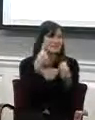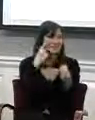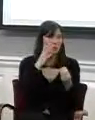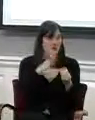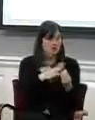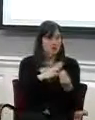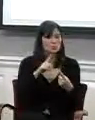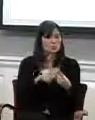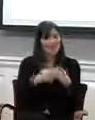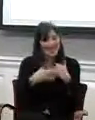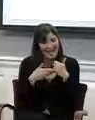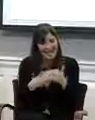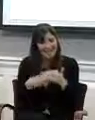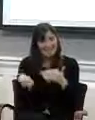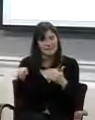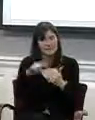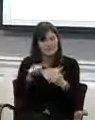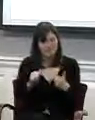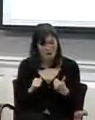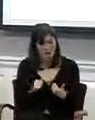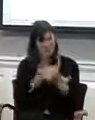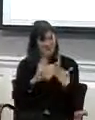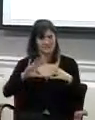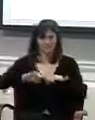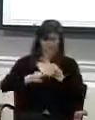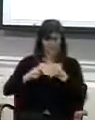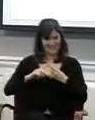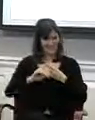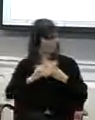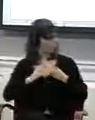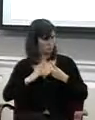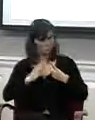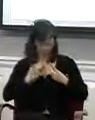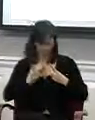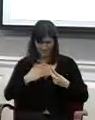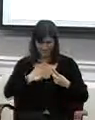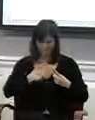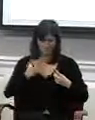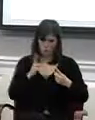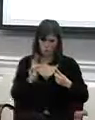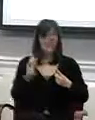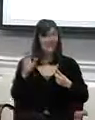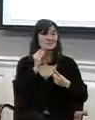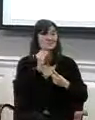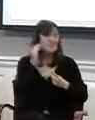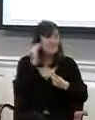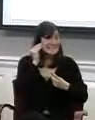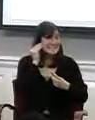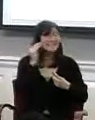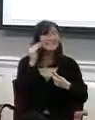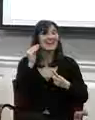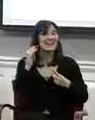violations of their human rights, most notably domestic physical violence, as well as emotional and economic